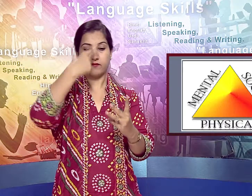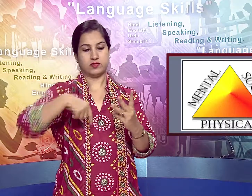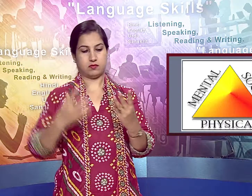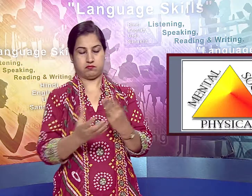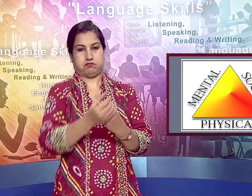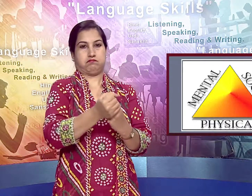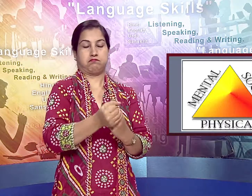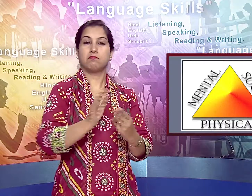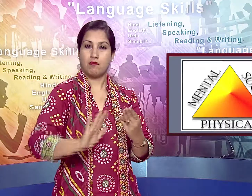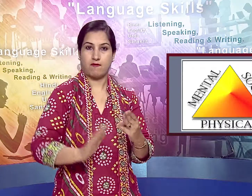physical.